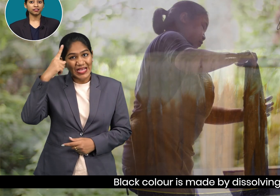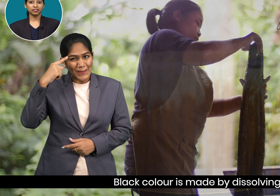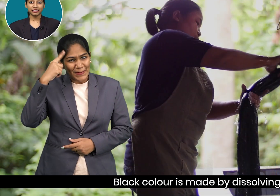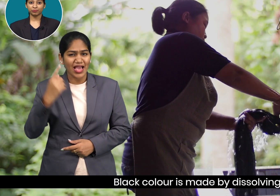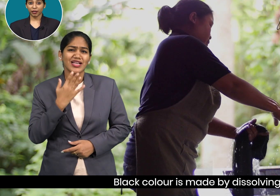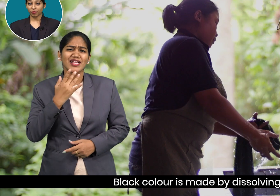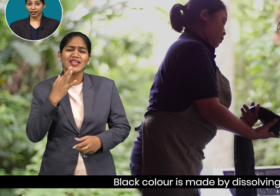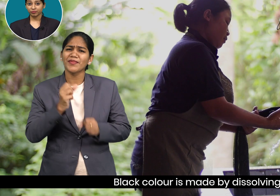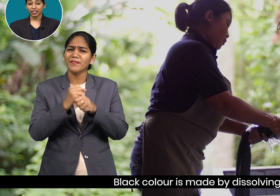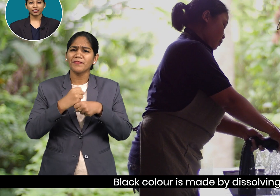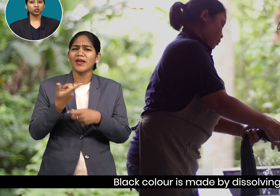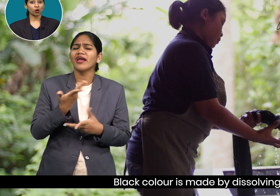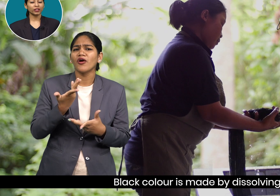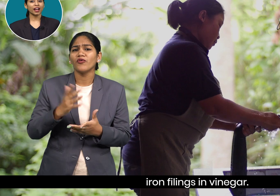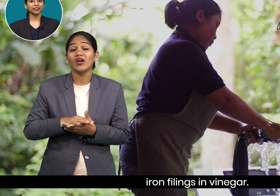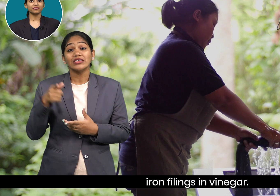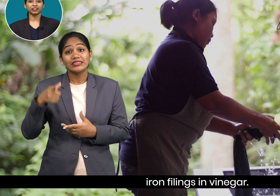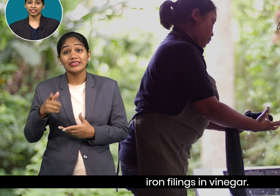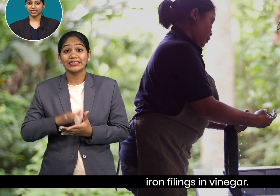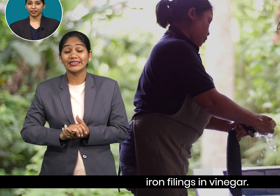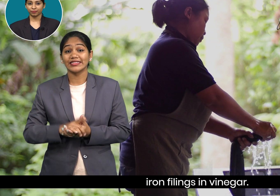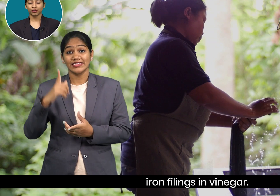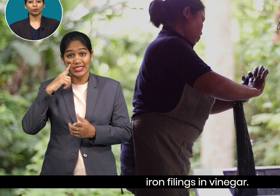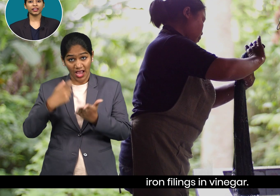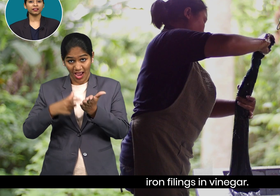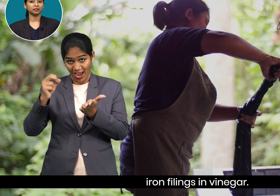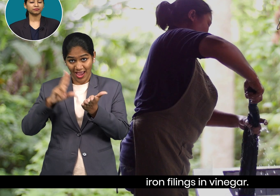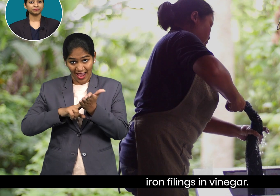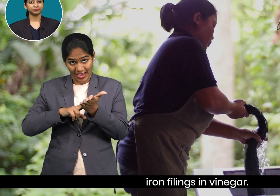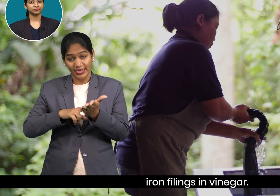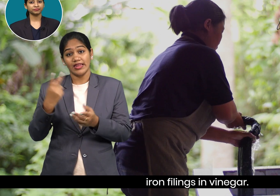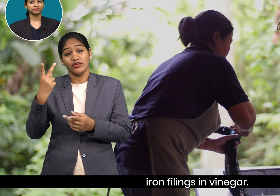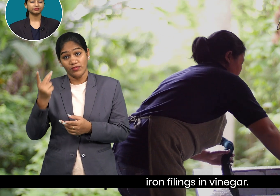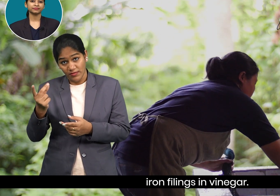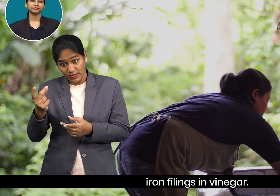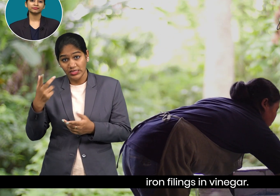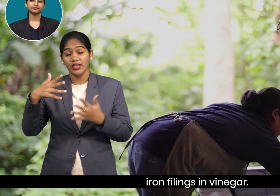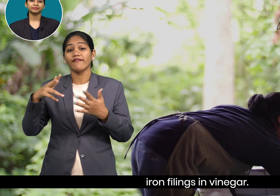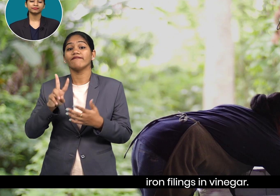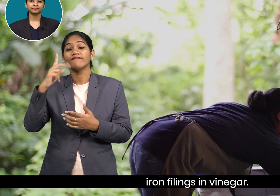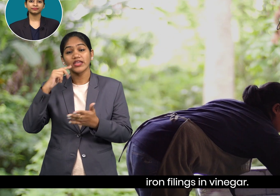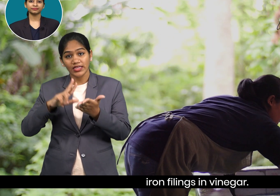Black color is made by dissolving iron fillings in vinegar.